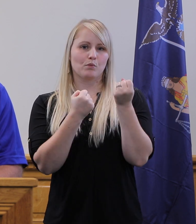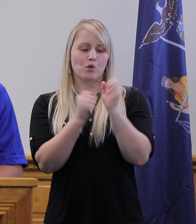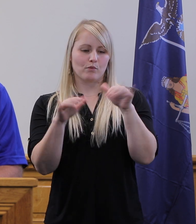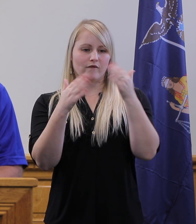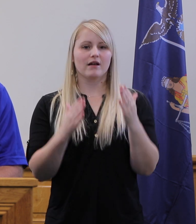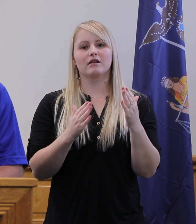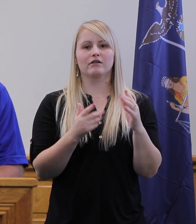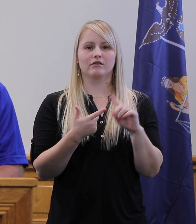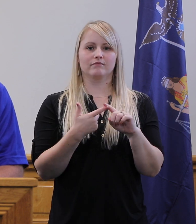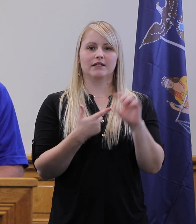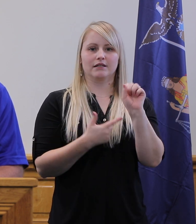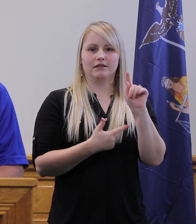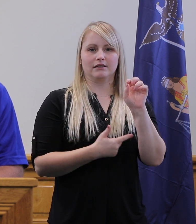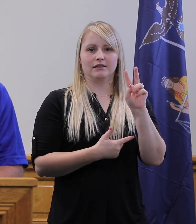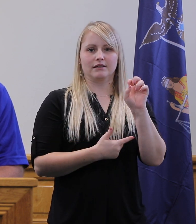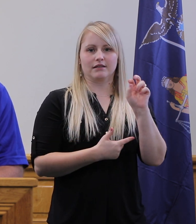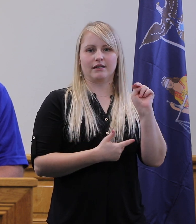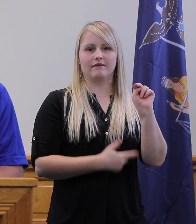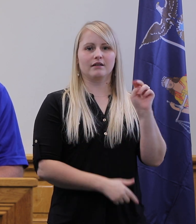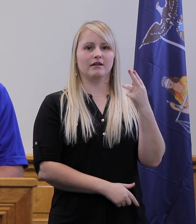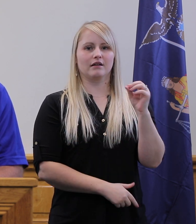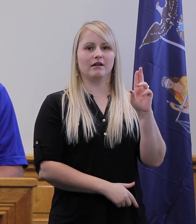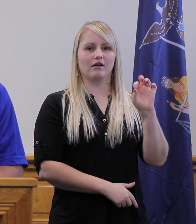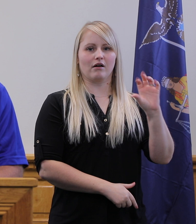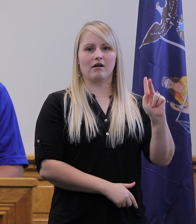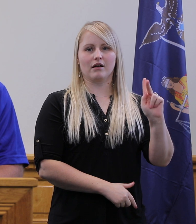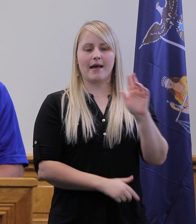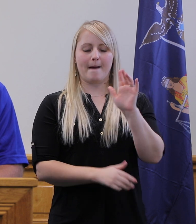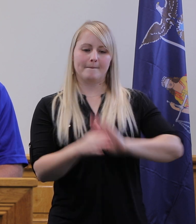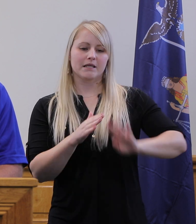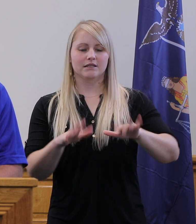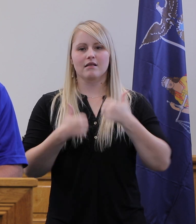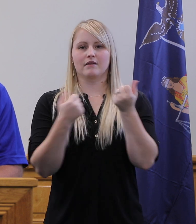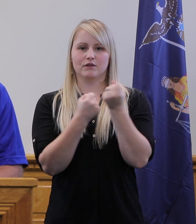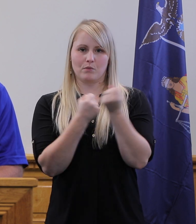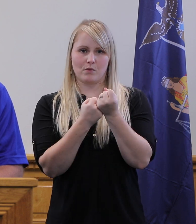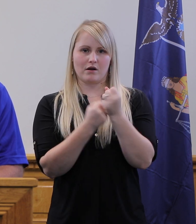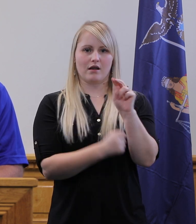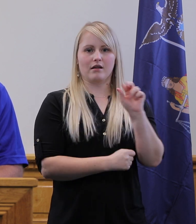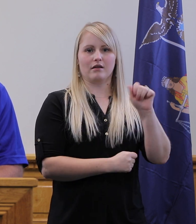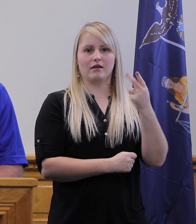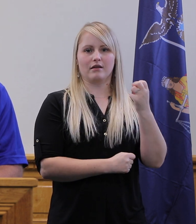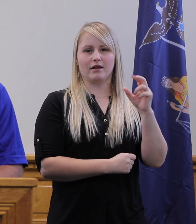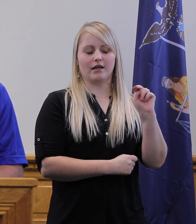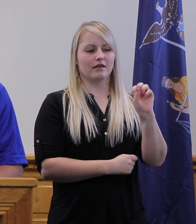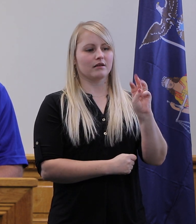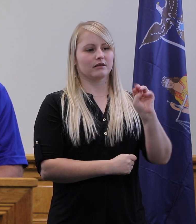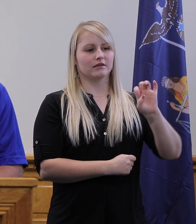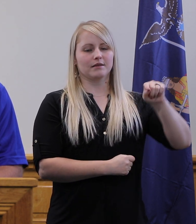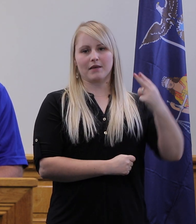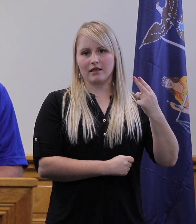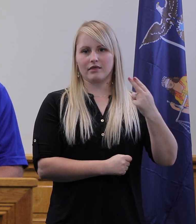Stephen Hauk, Basic Life Support Provider of the Year; Nathan Smith, Emergency Medical